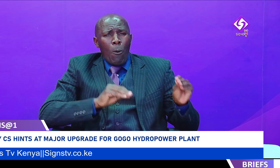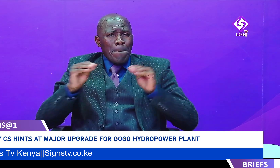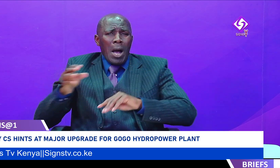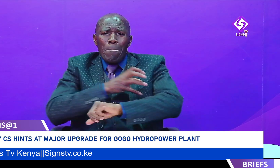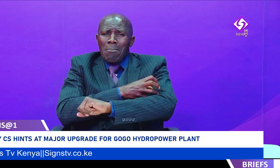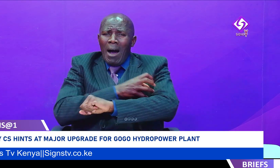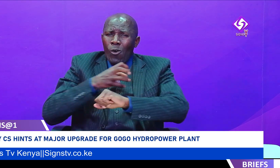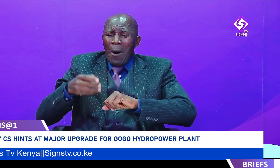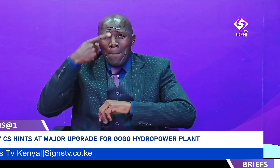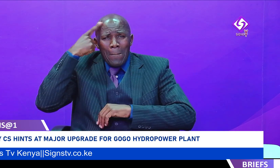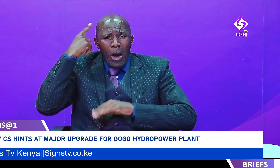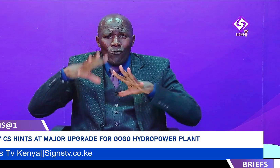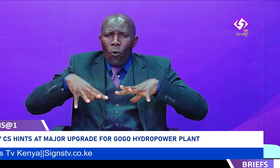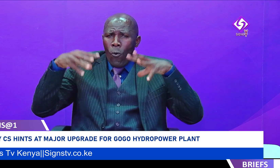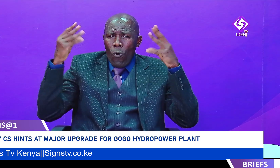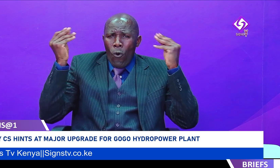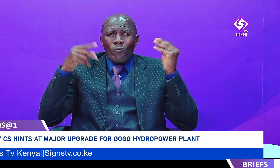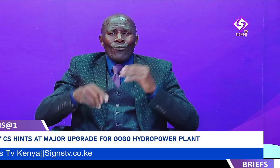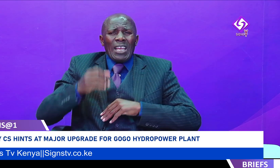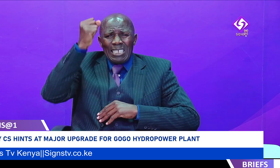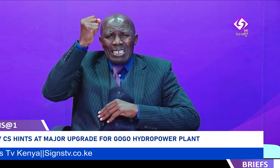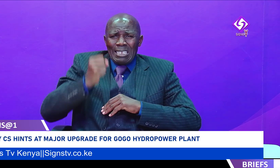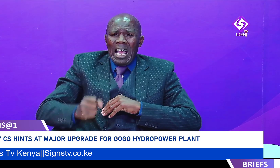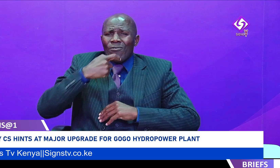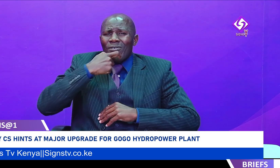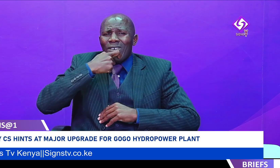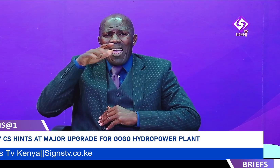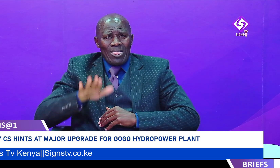towards solving the persistent power blackouts in the South Nyanza region,